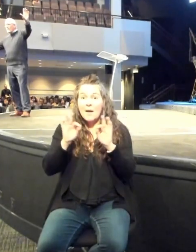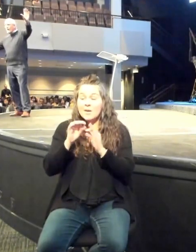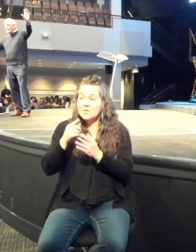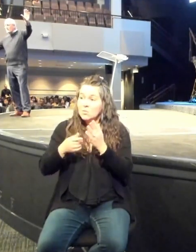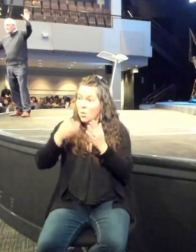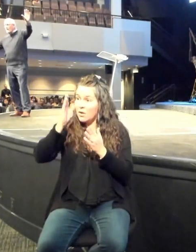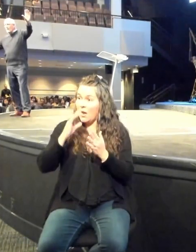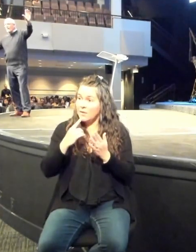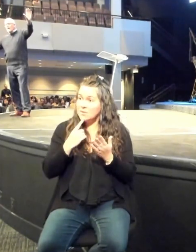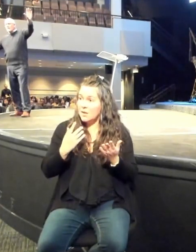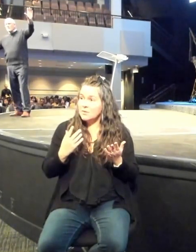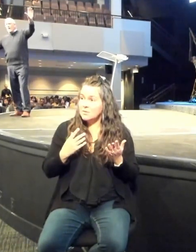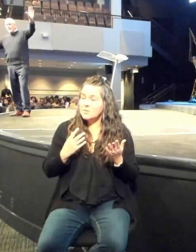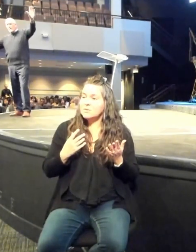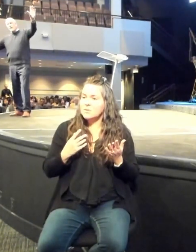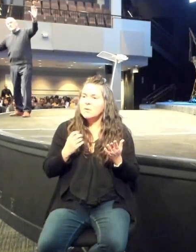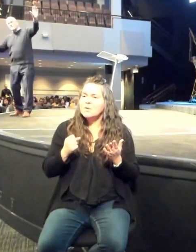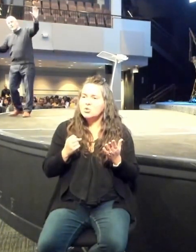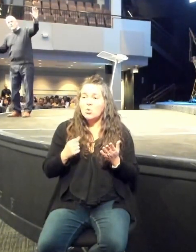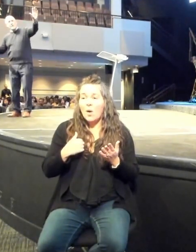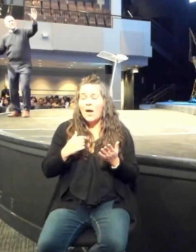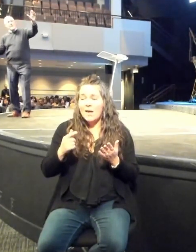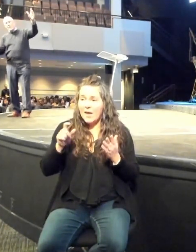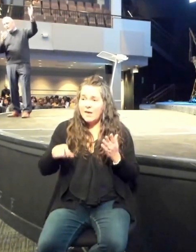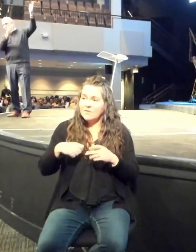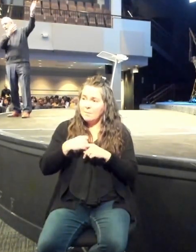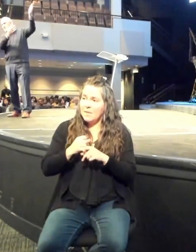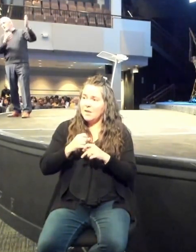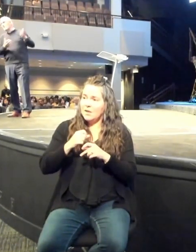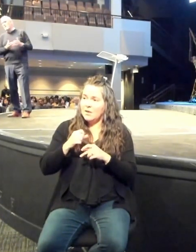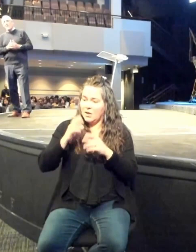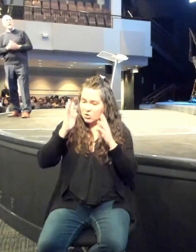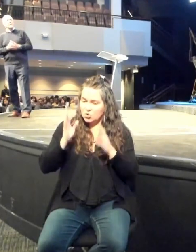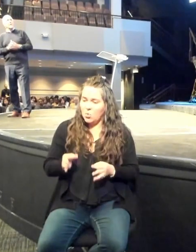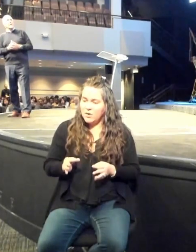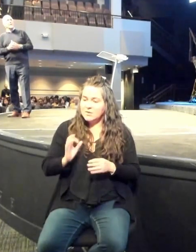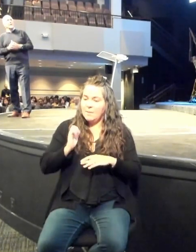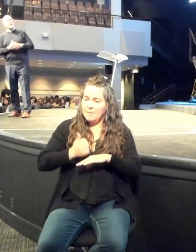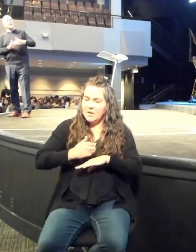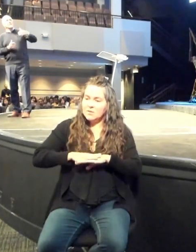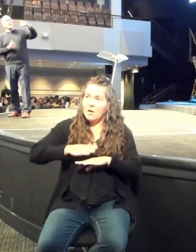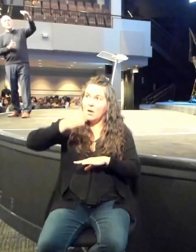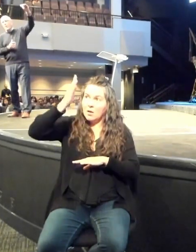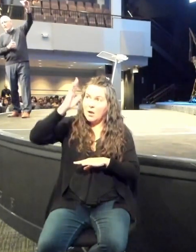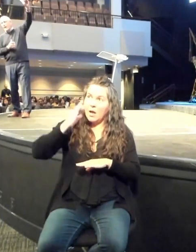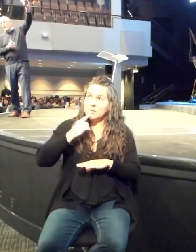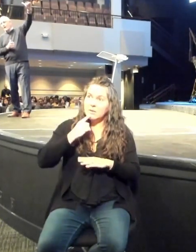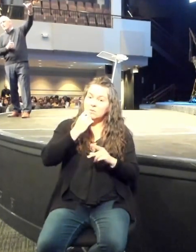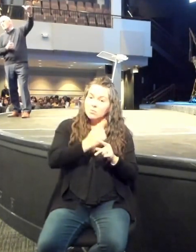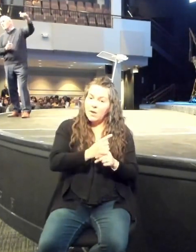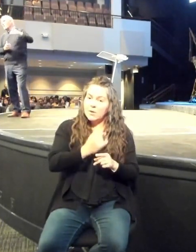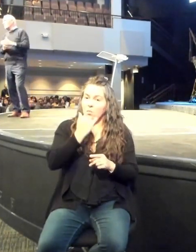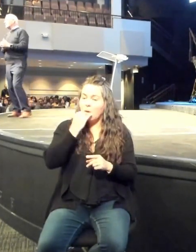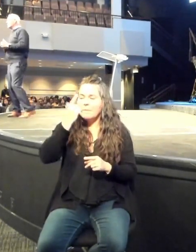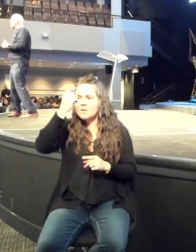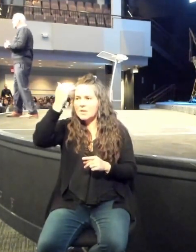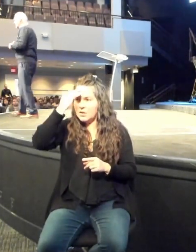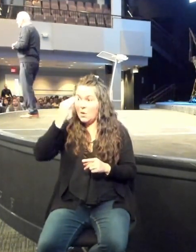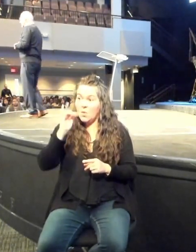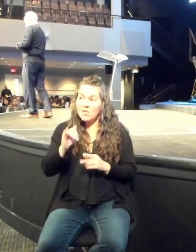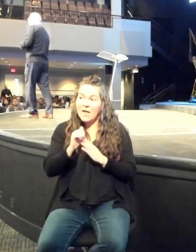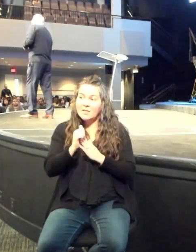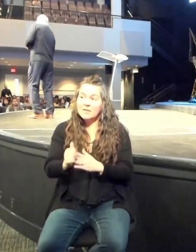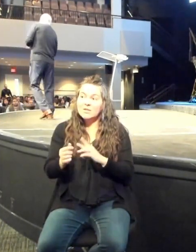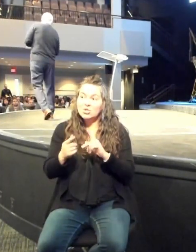That's what matters. Okay. And so I'm going to make a choice based upon what God says is right and wrong, because I know where that leads to. It leads to